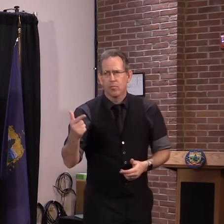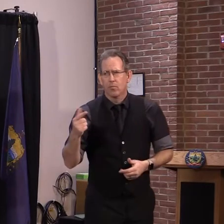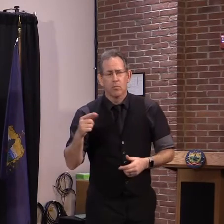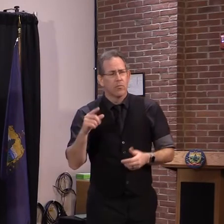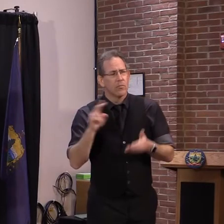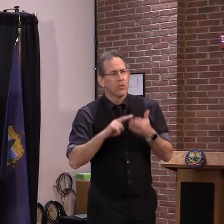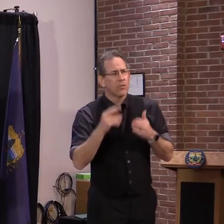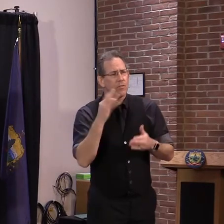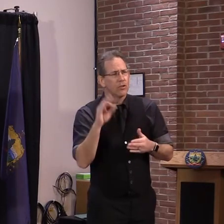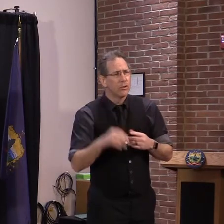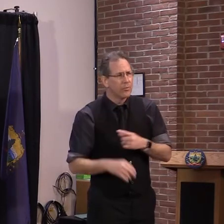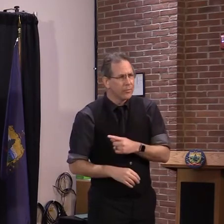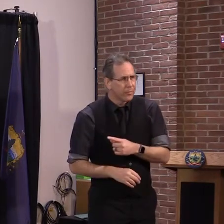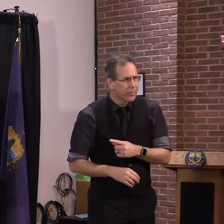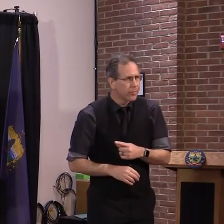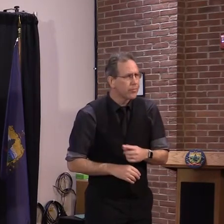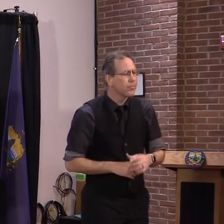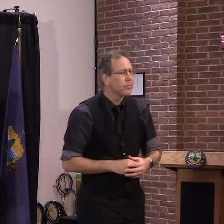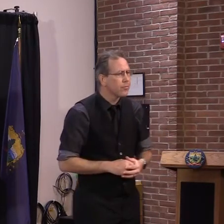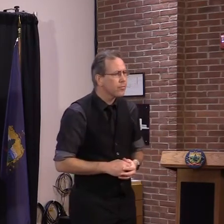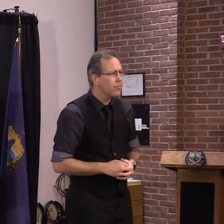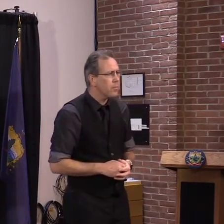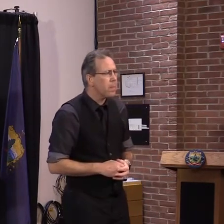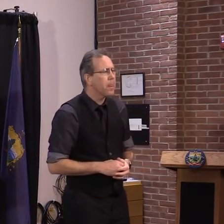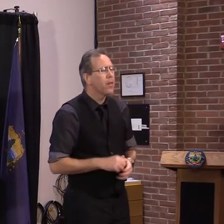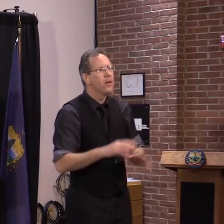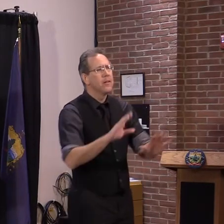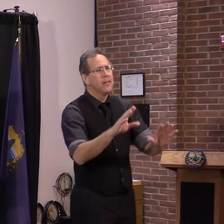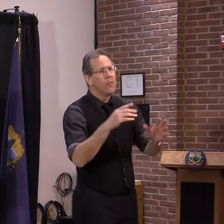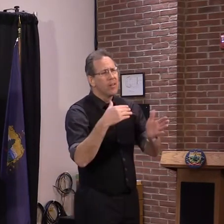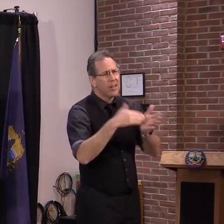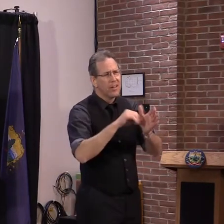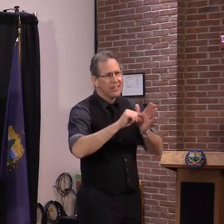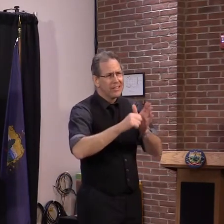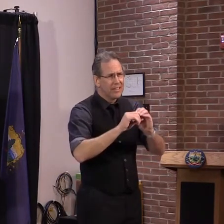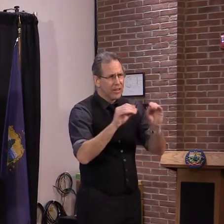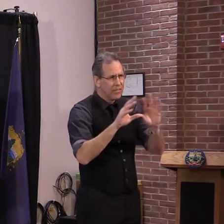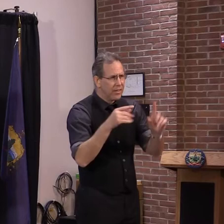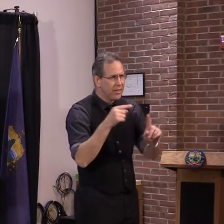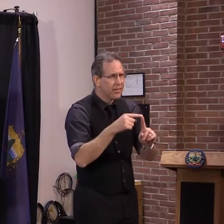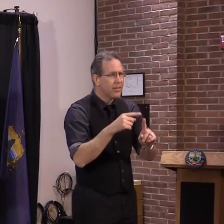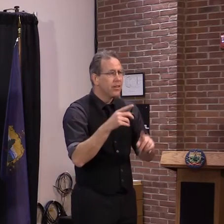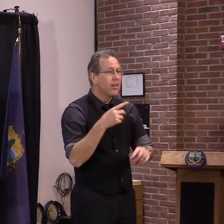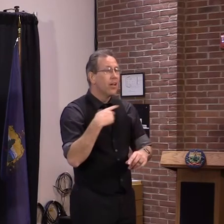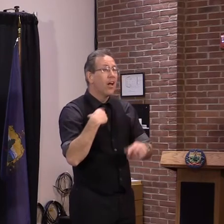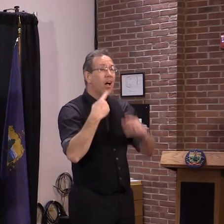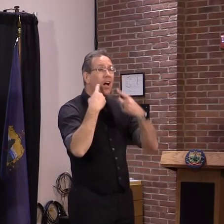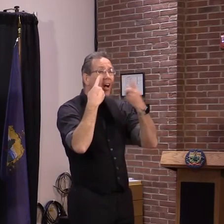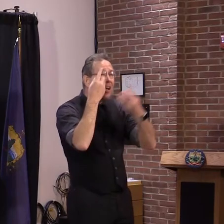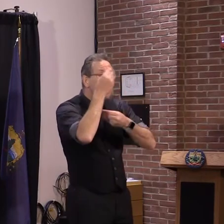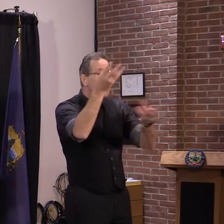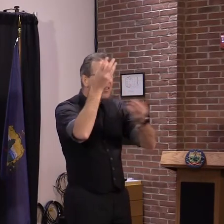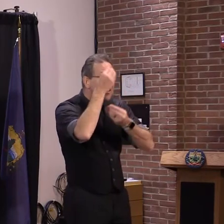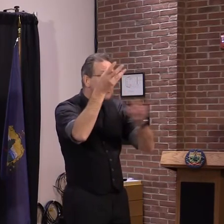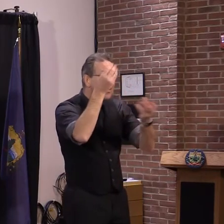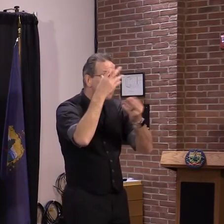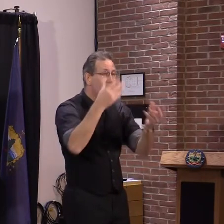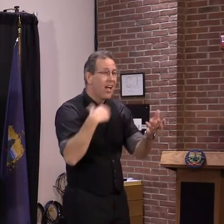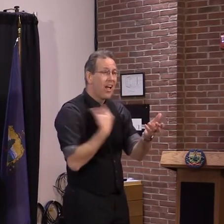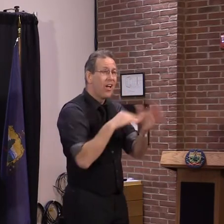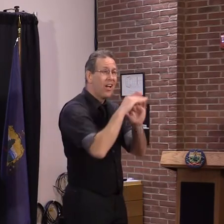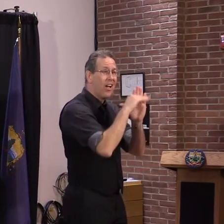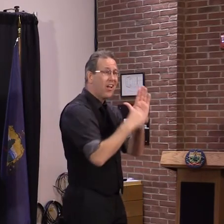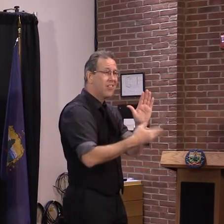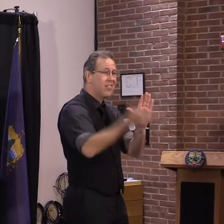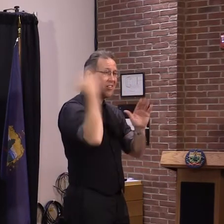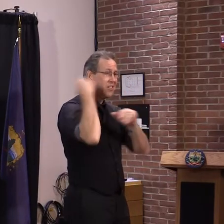Yeah, hi. Just to be clear, what we're announcing is that what was in our guidance all along and most recently updated